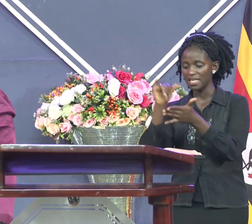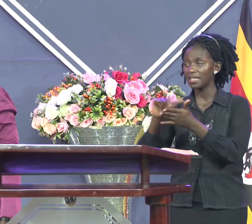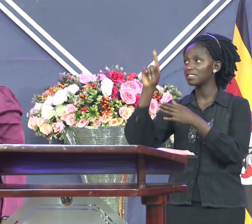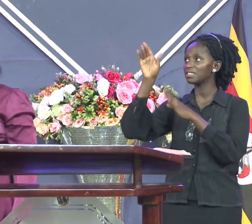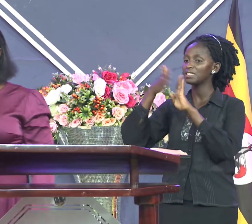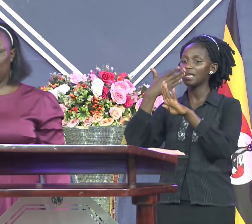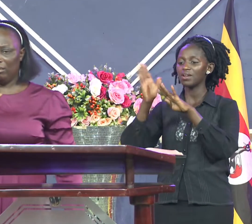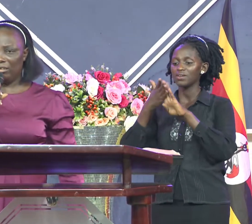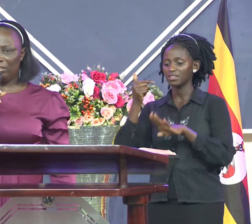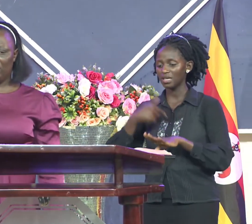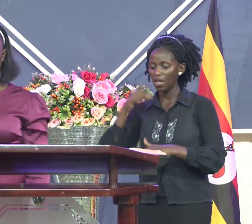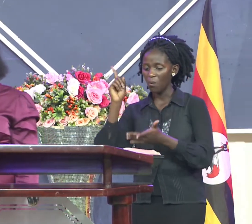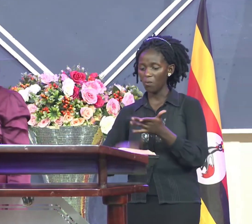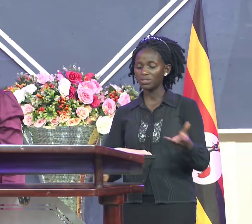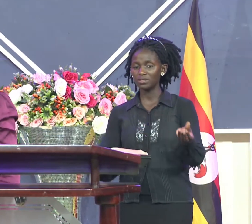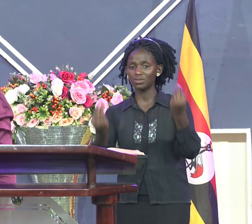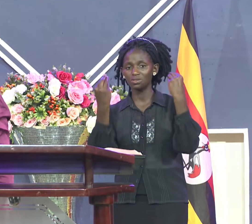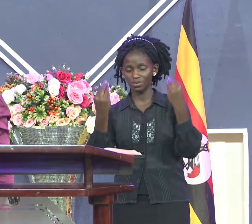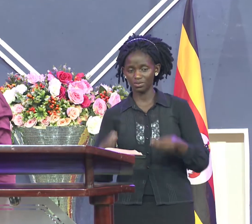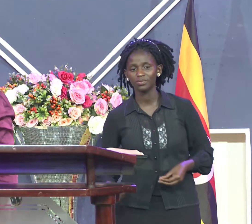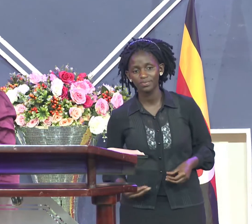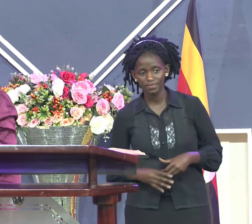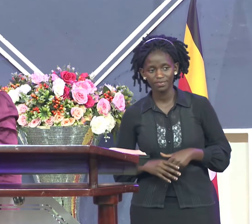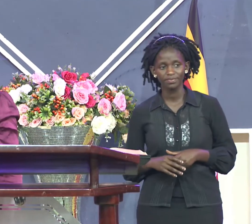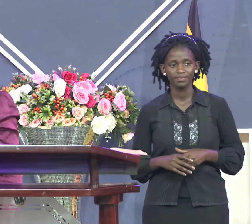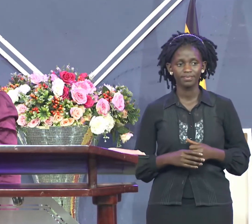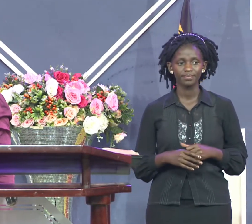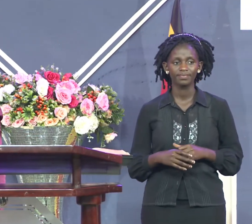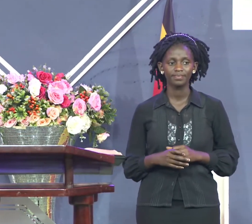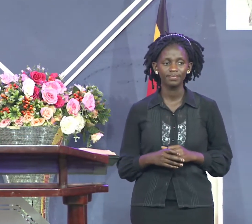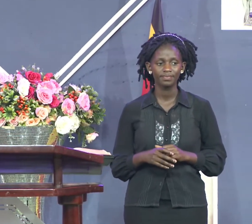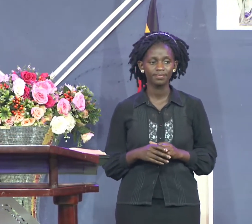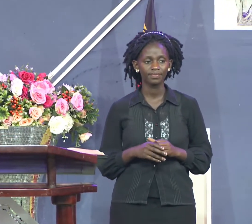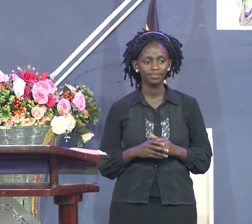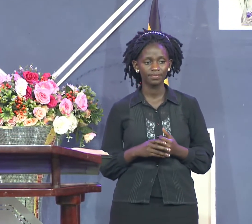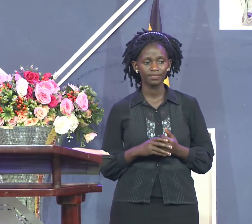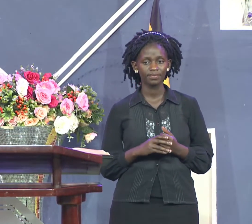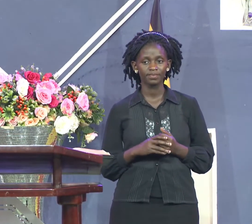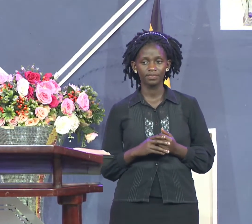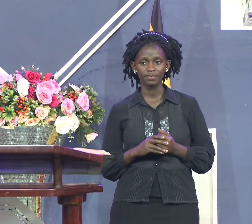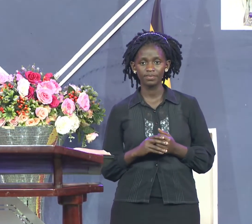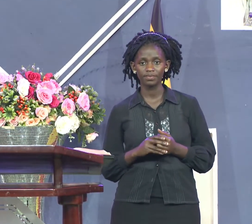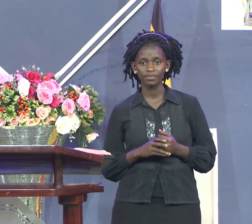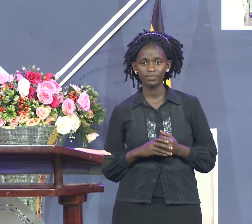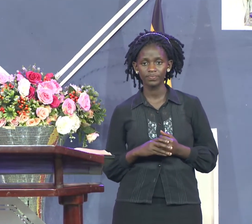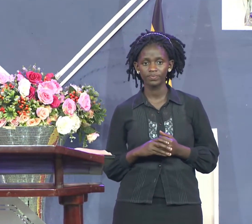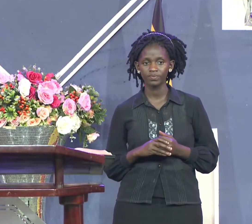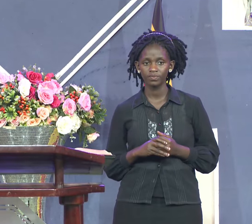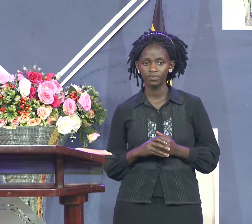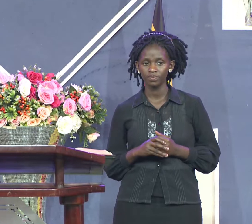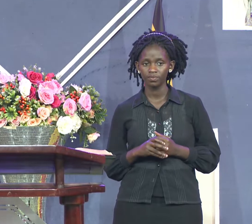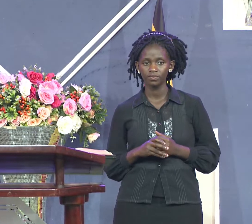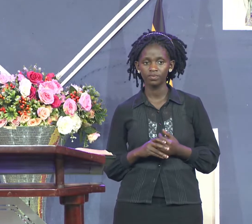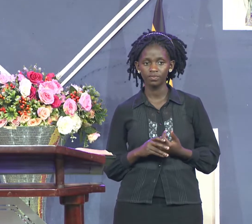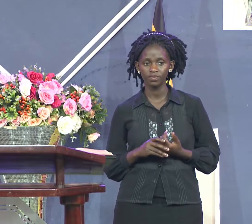from within my inside, I got to know that, oh, that means every other time I need to call upon the Holy Spirit to direct me for